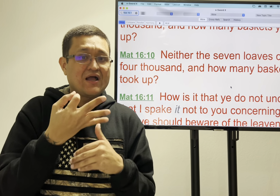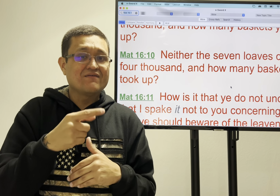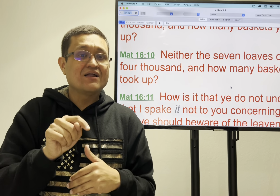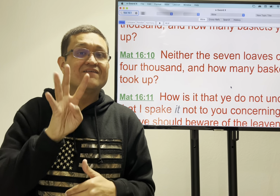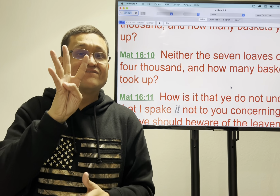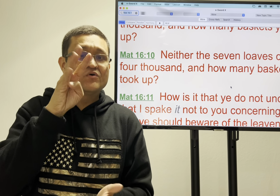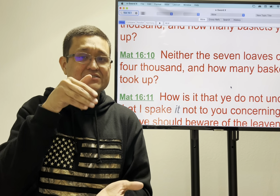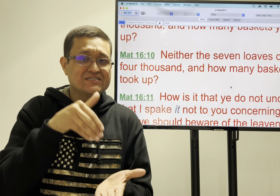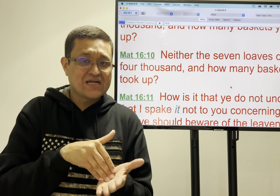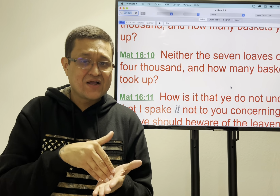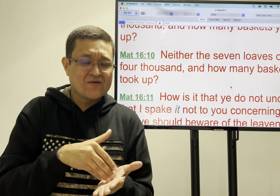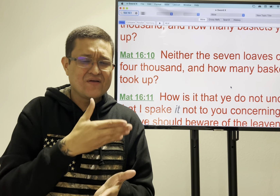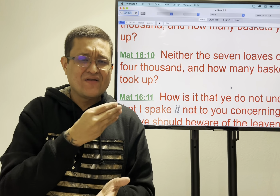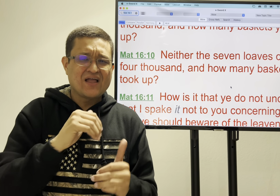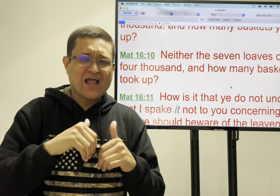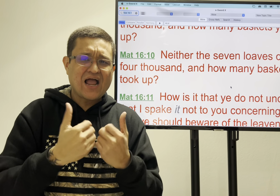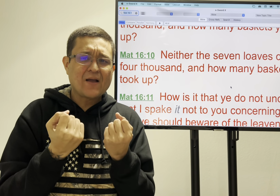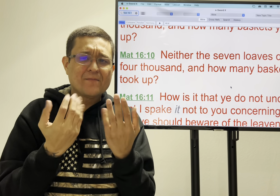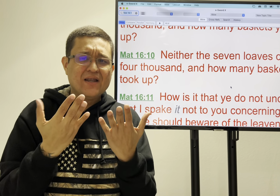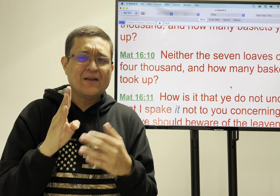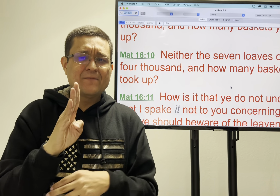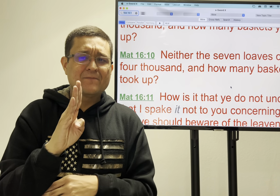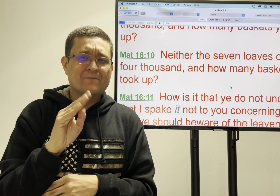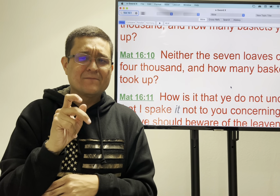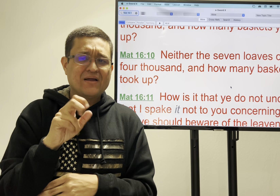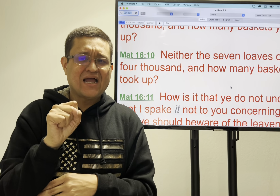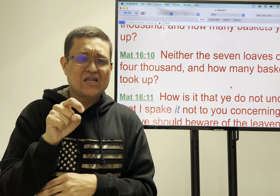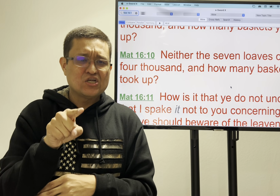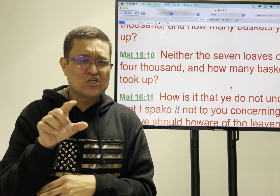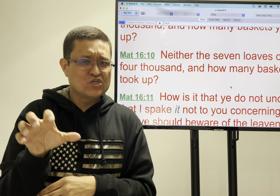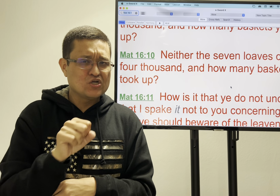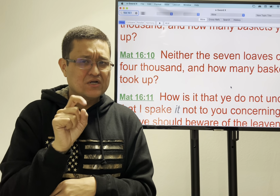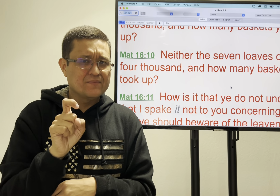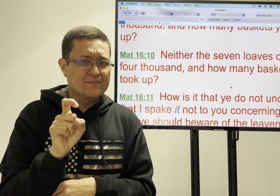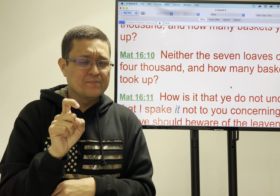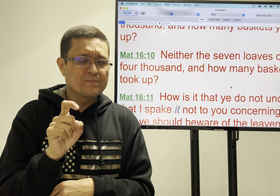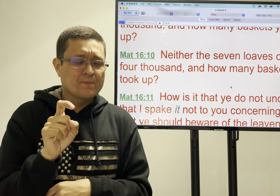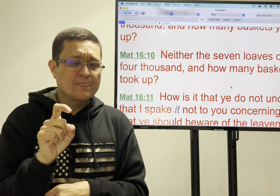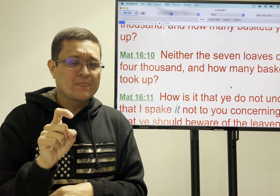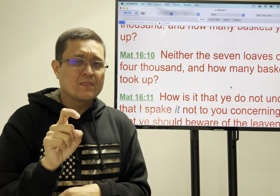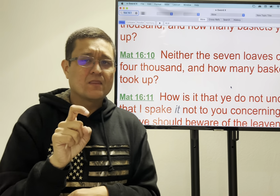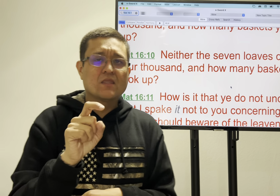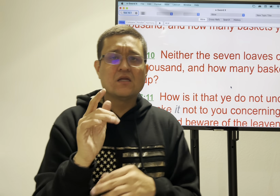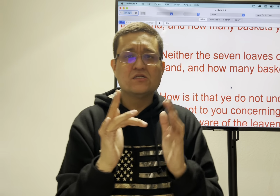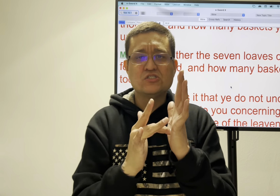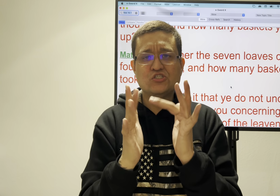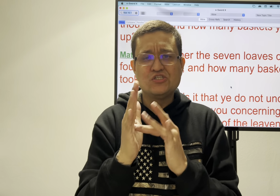Neither the 7 loaves, which we just read about in the last chapter, of the 4,000, and how many baskets he took up.